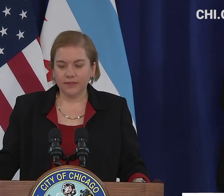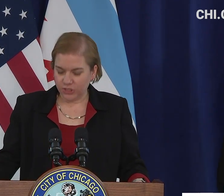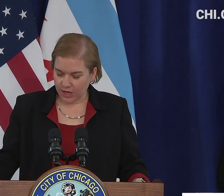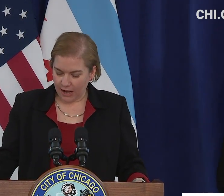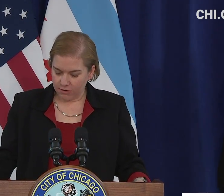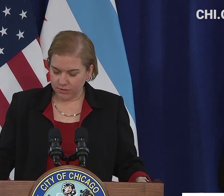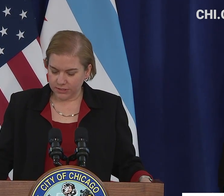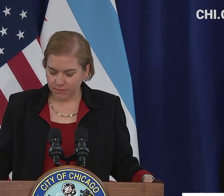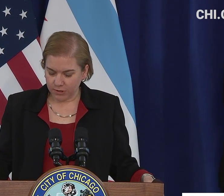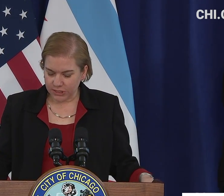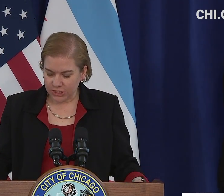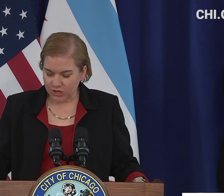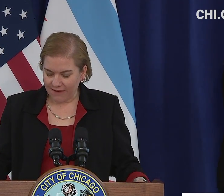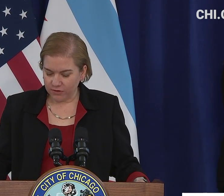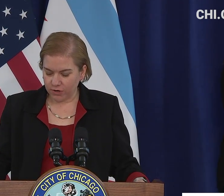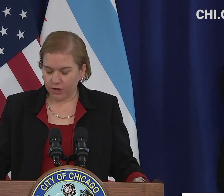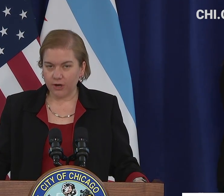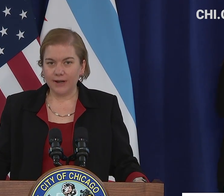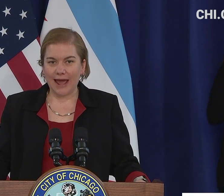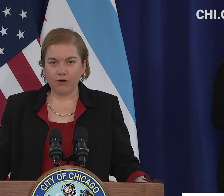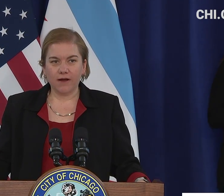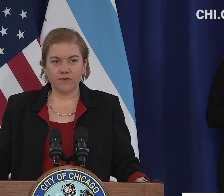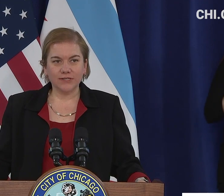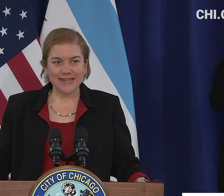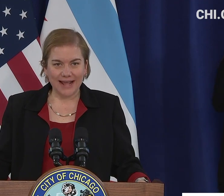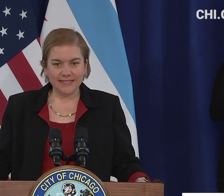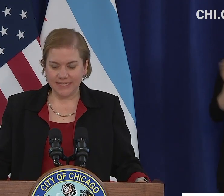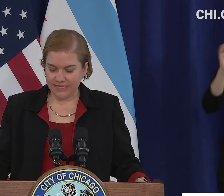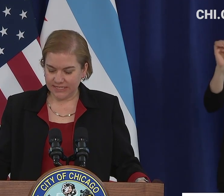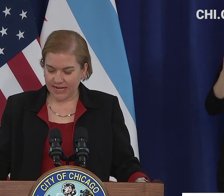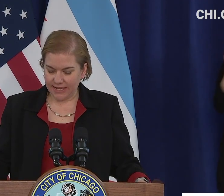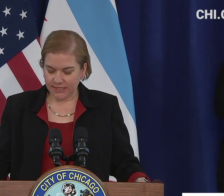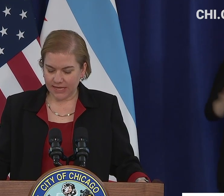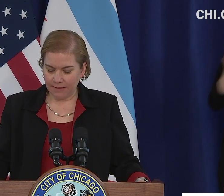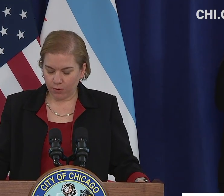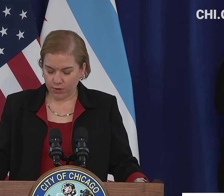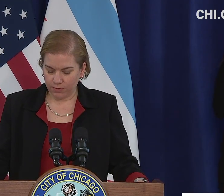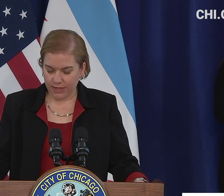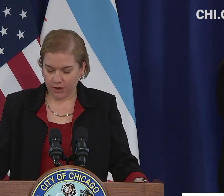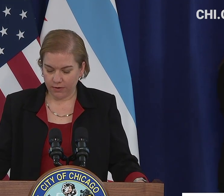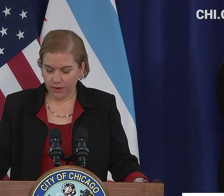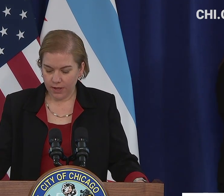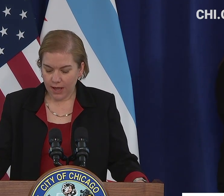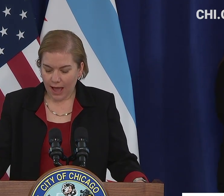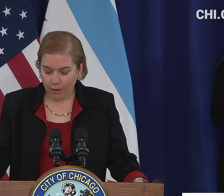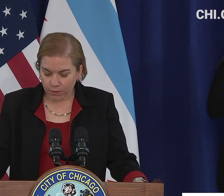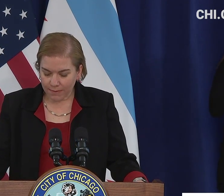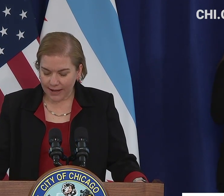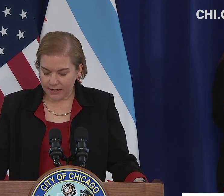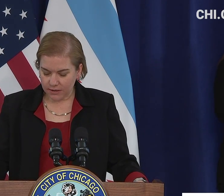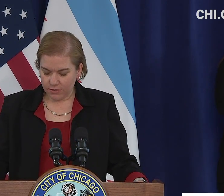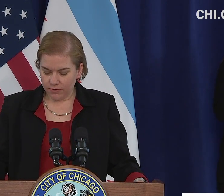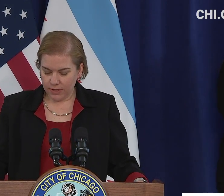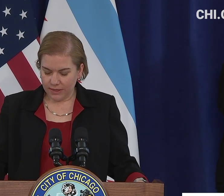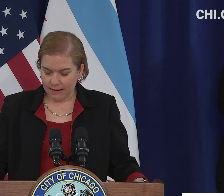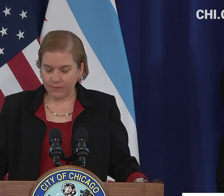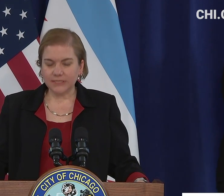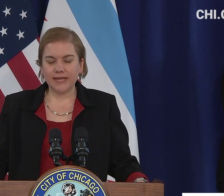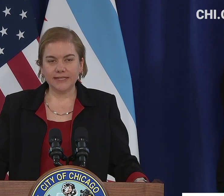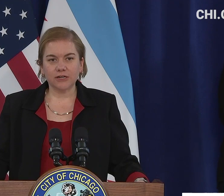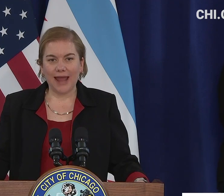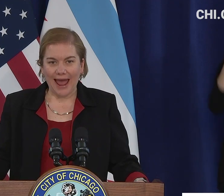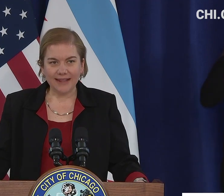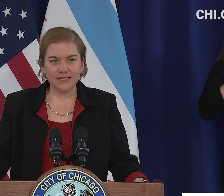point, Chicago's emergency travel order now covers 19 states and Puerto Rico. I'll remind you